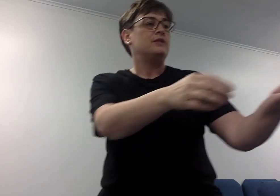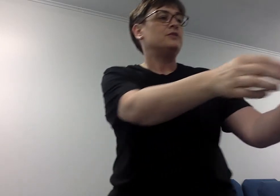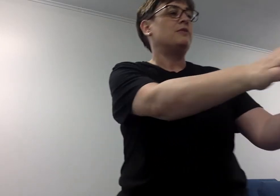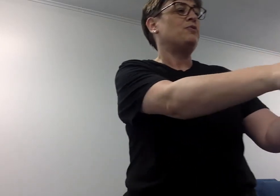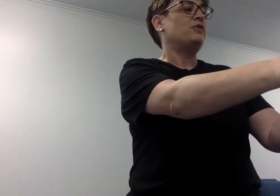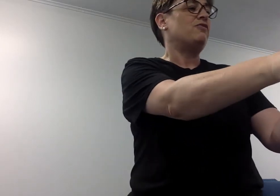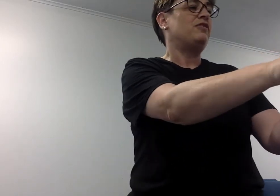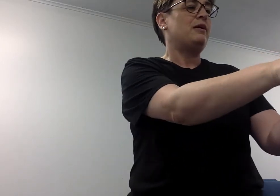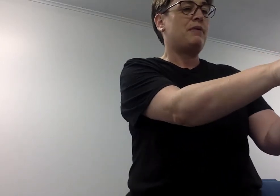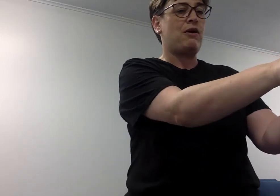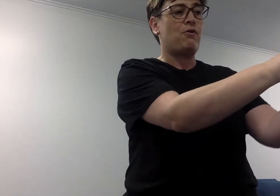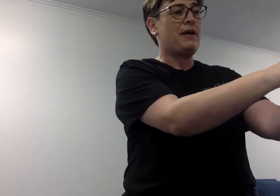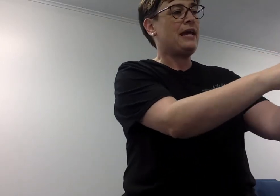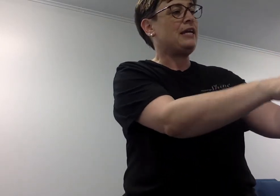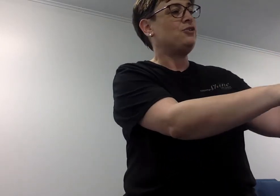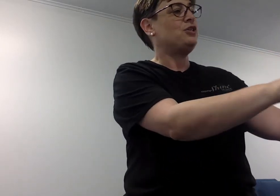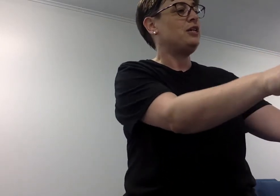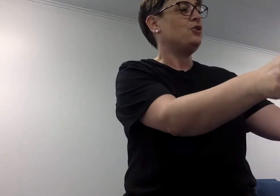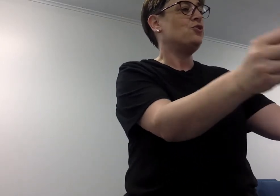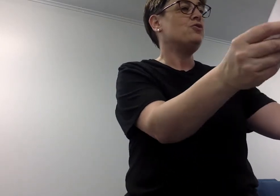I'm going to flip our page here.